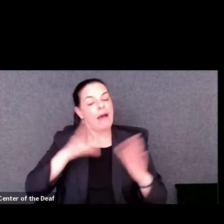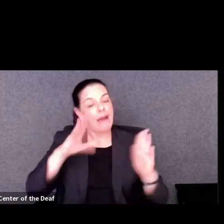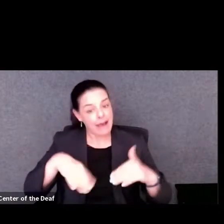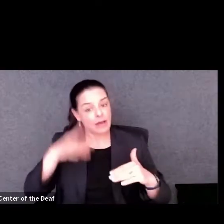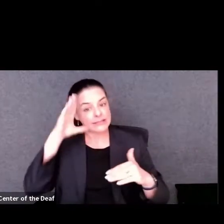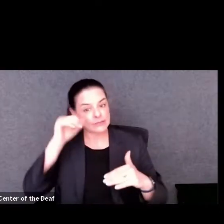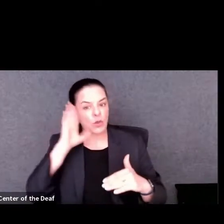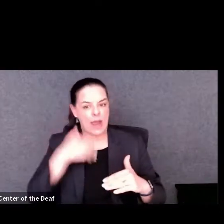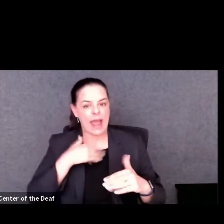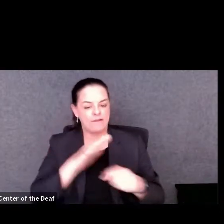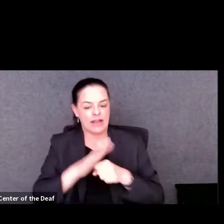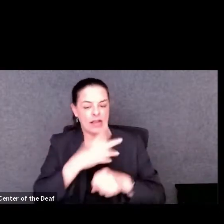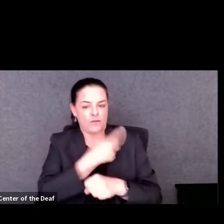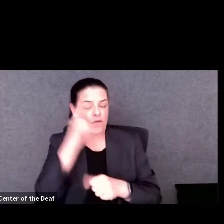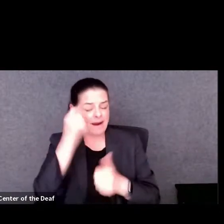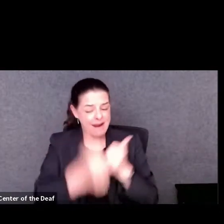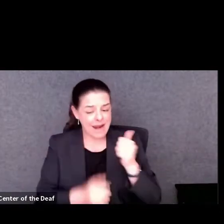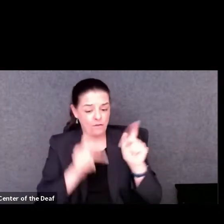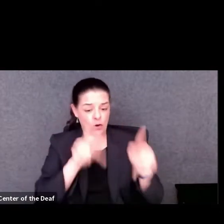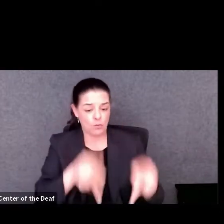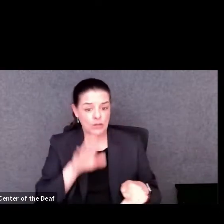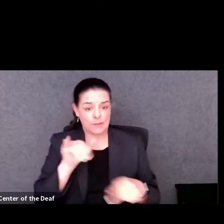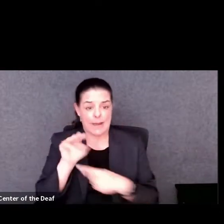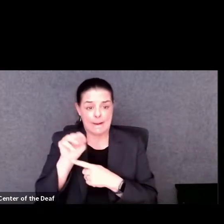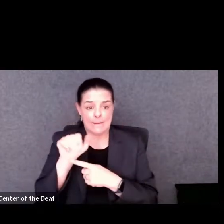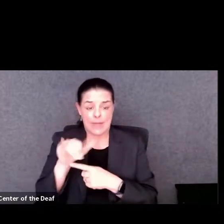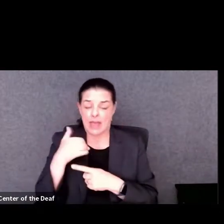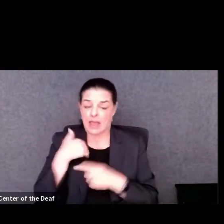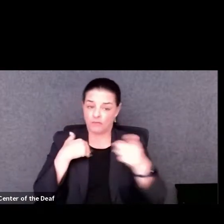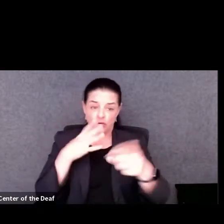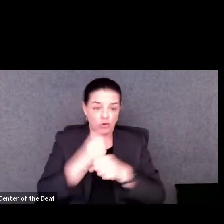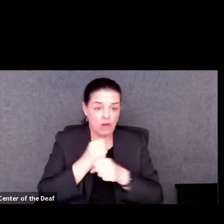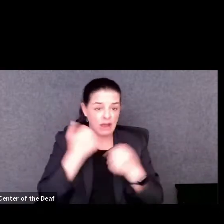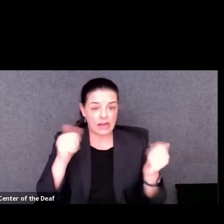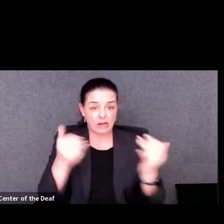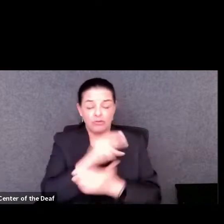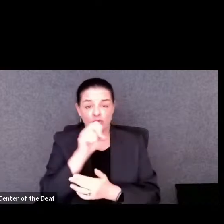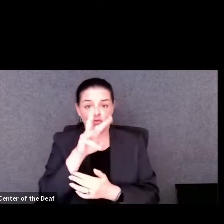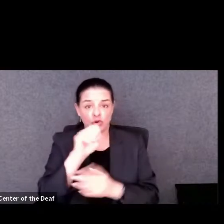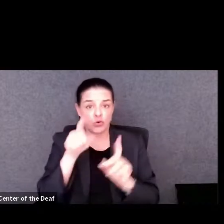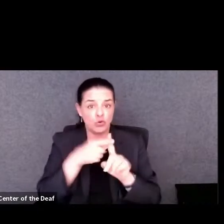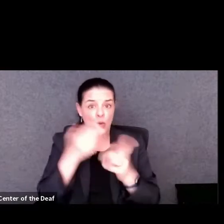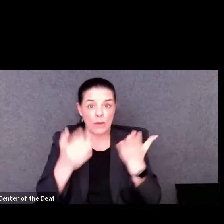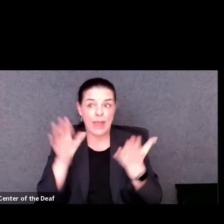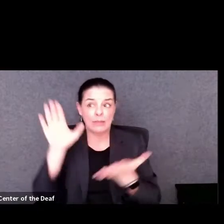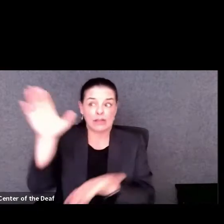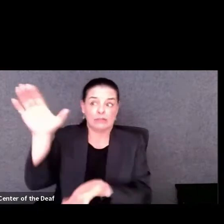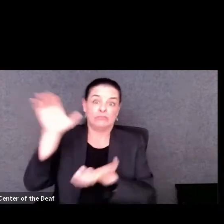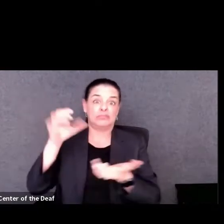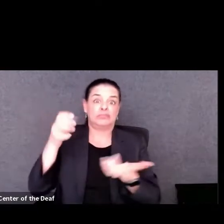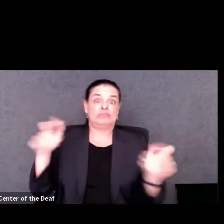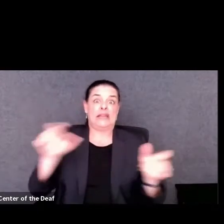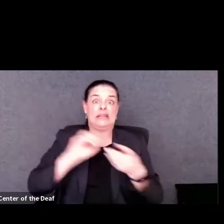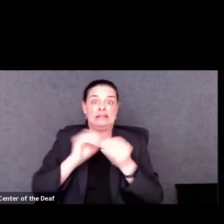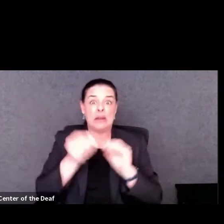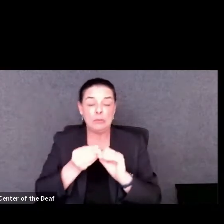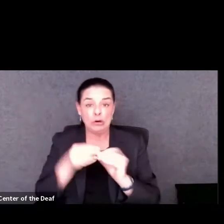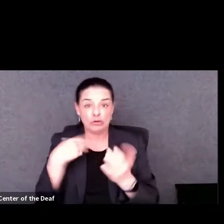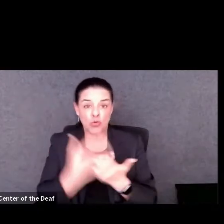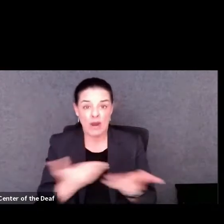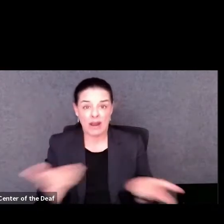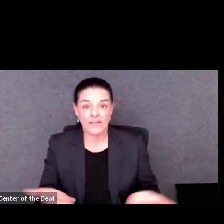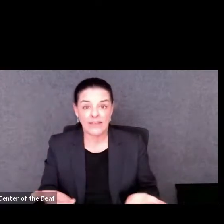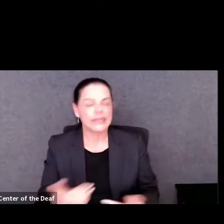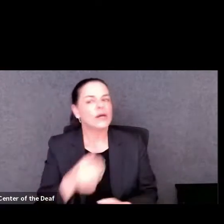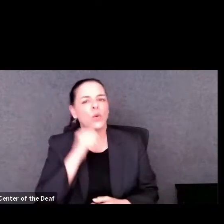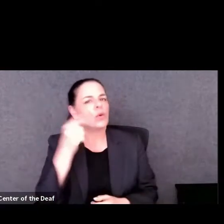American by May. Has KCHD received any new news about when a large number of vaccines may arrive here? We don't have specific information,